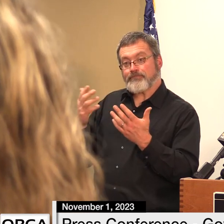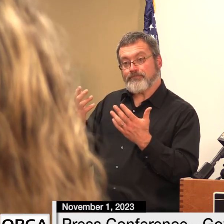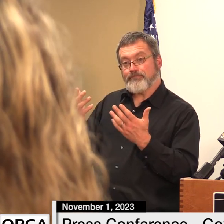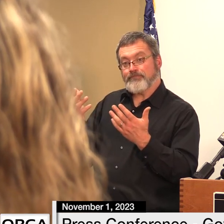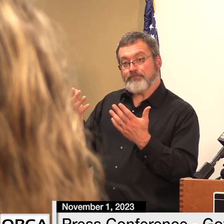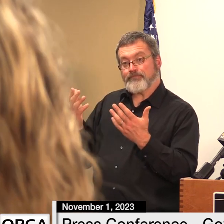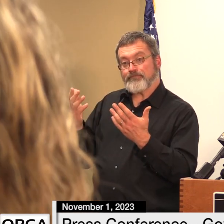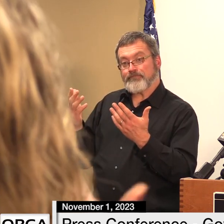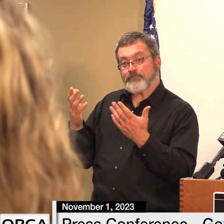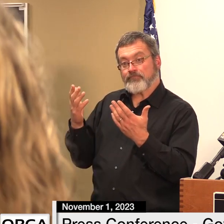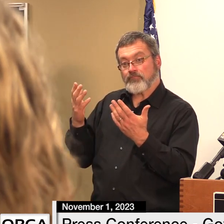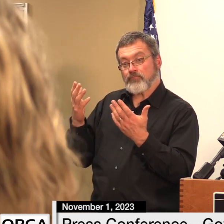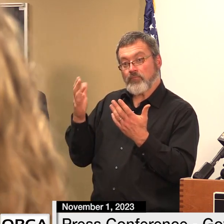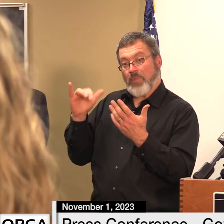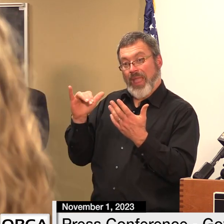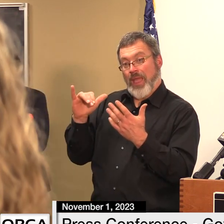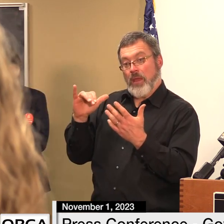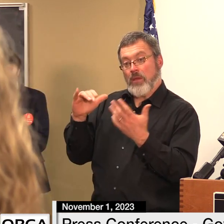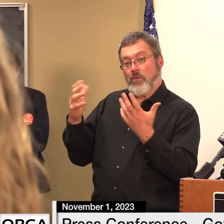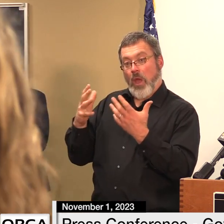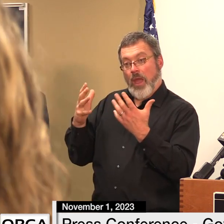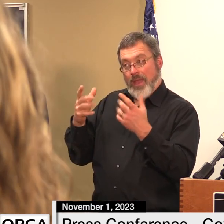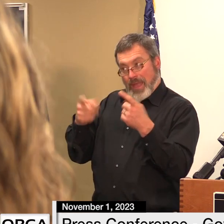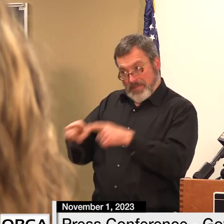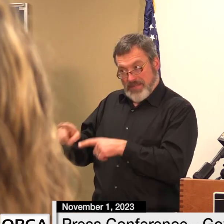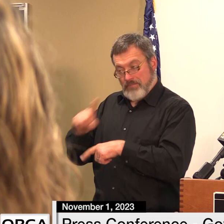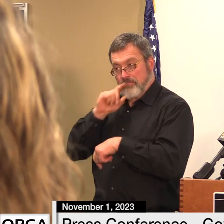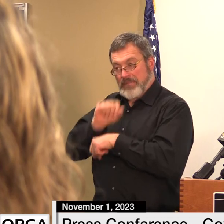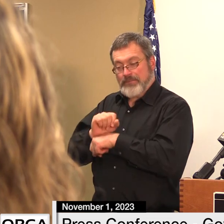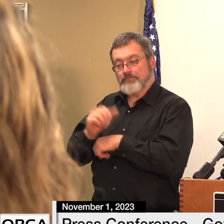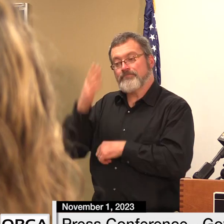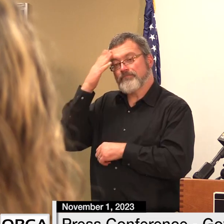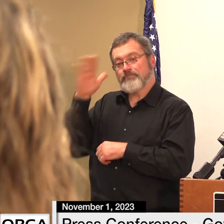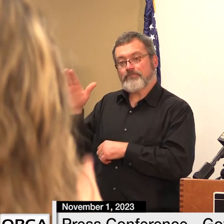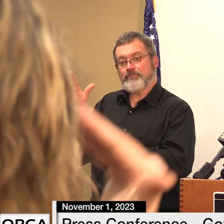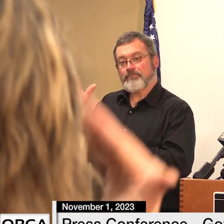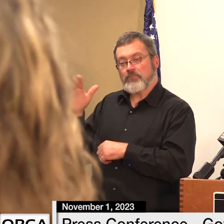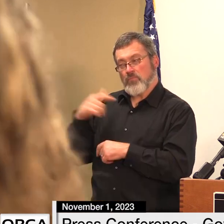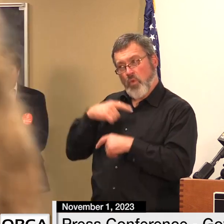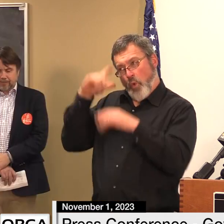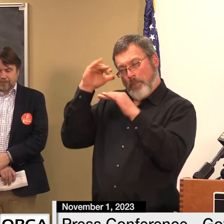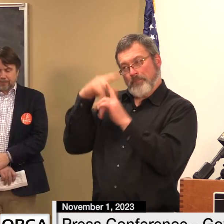what the odds are of us of that moving forward. But I'm still hopeful.